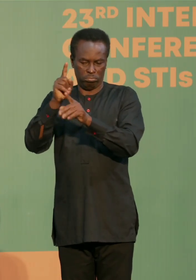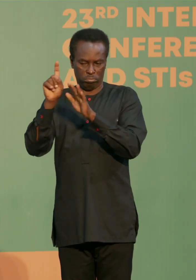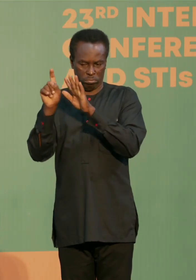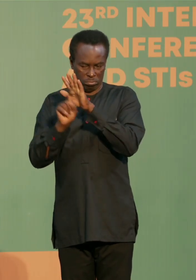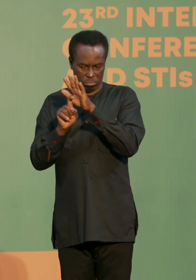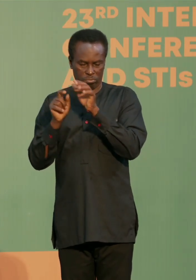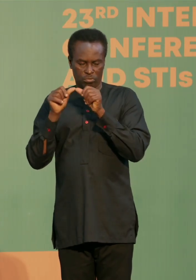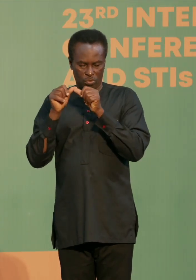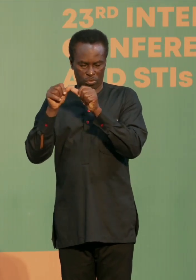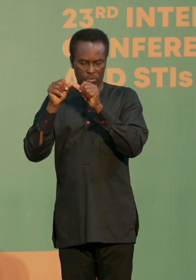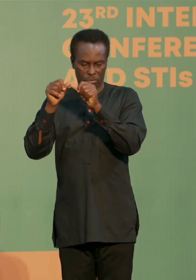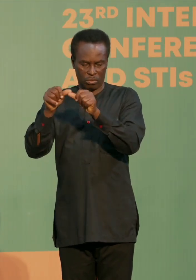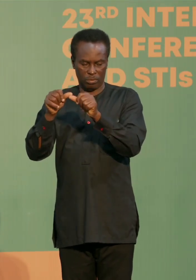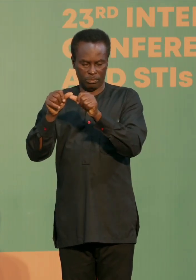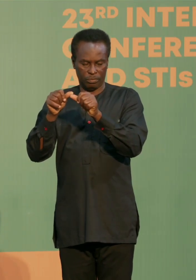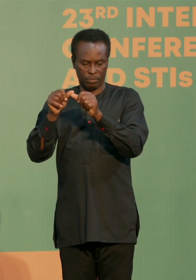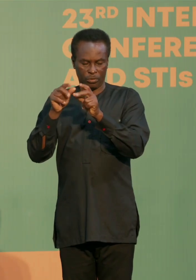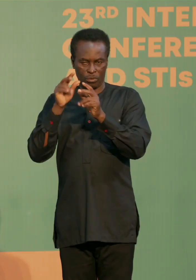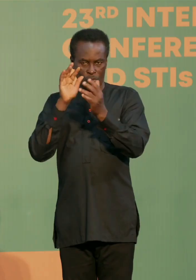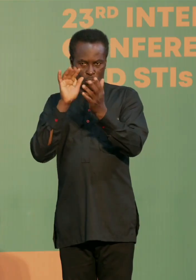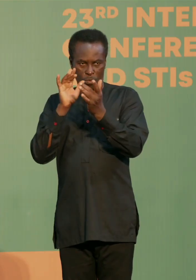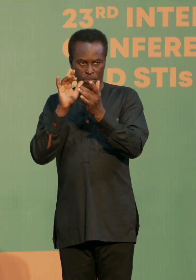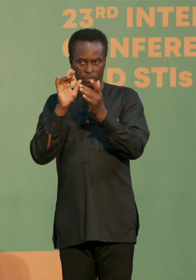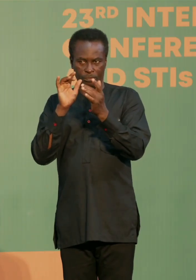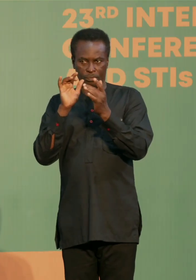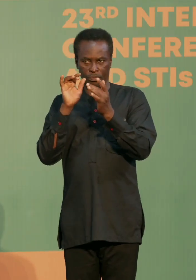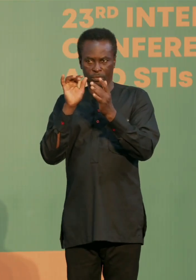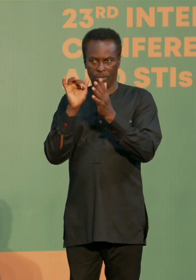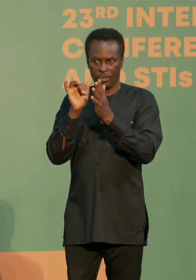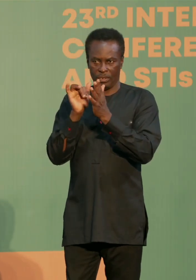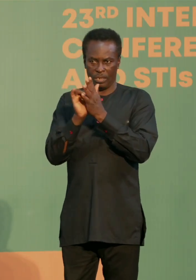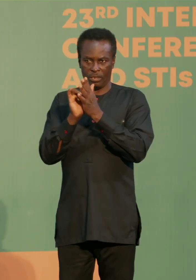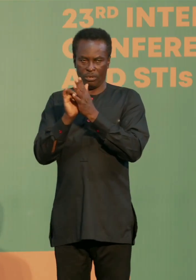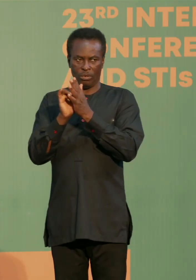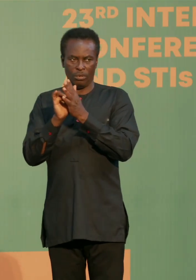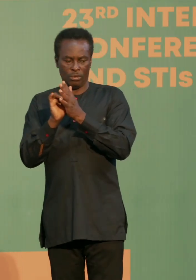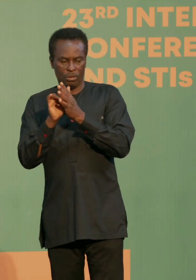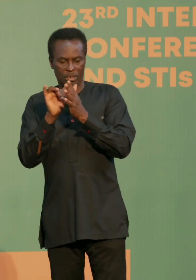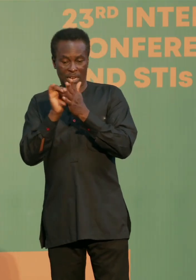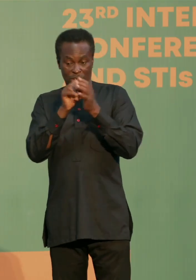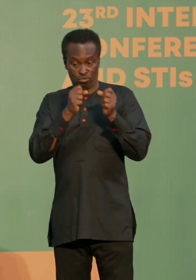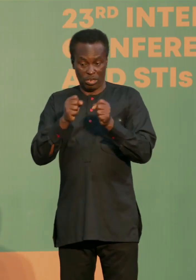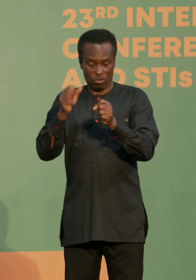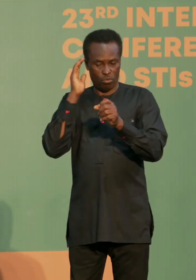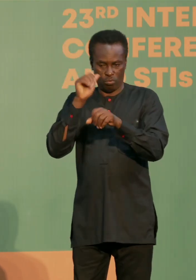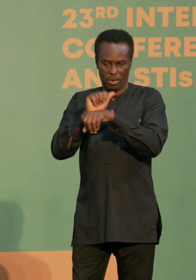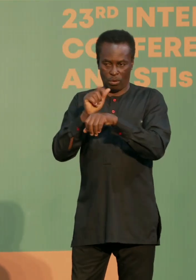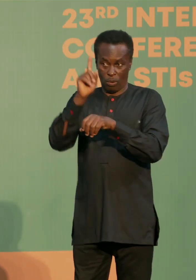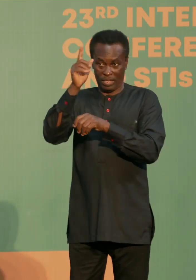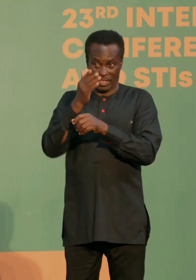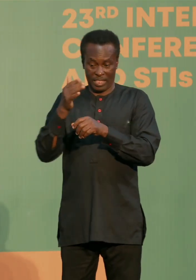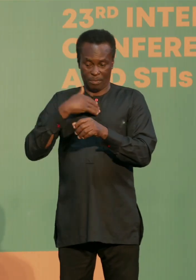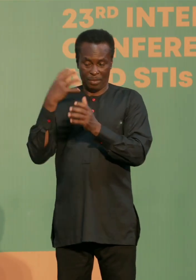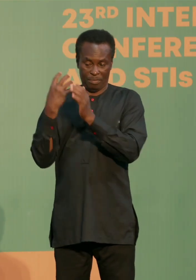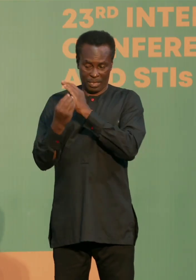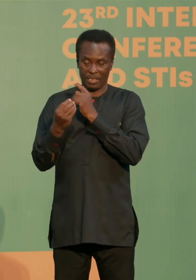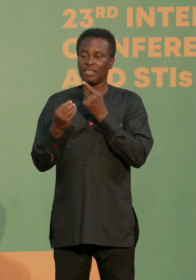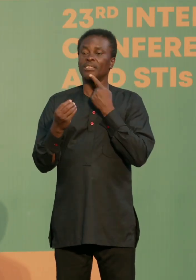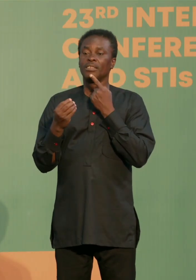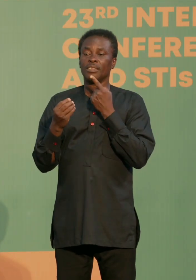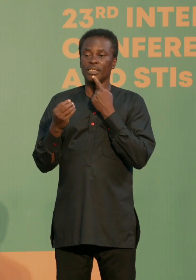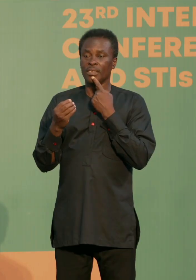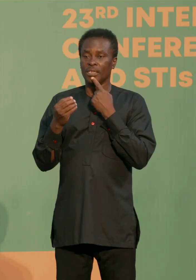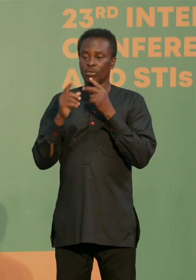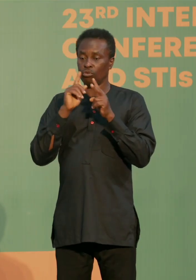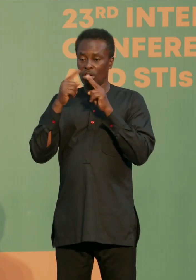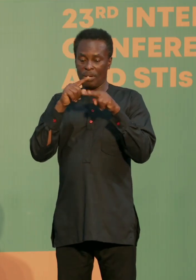cervical cancer are all barriers for reaching the elimination strategy. One thing I didn't mention is that in terms of